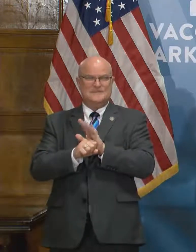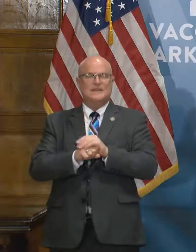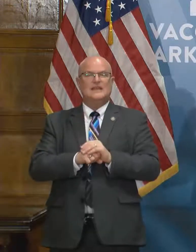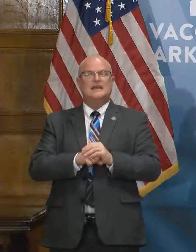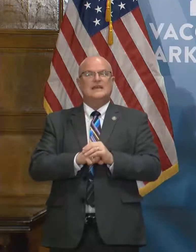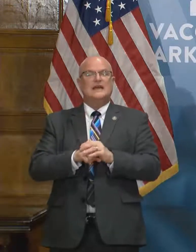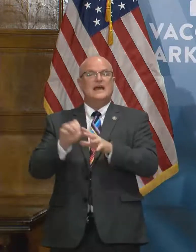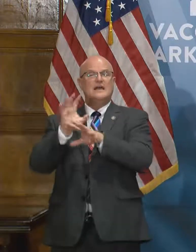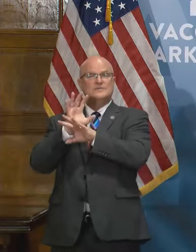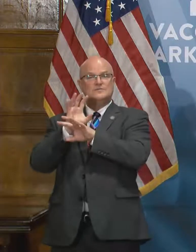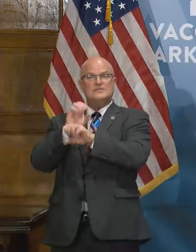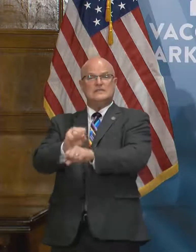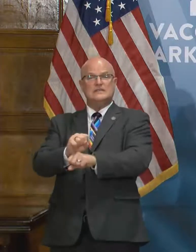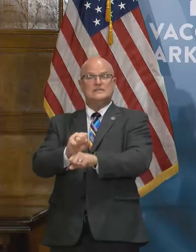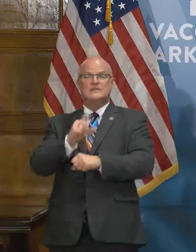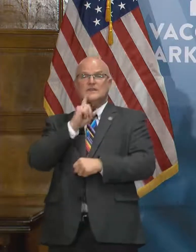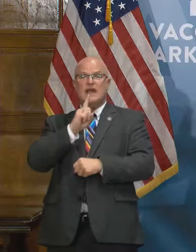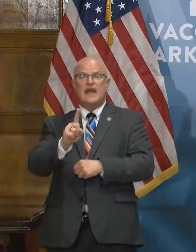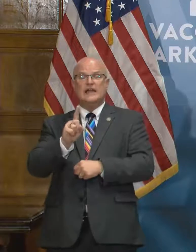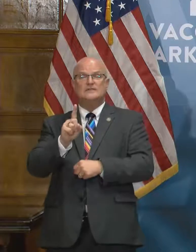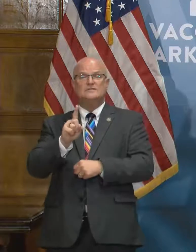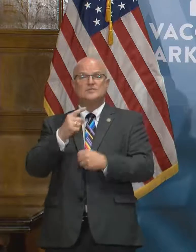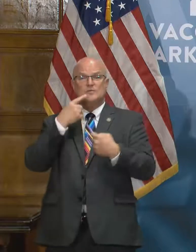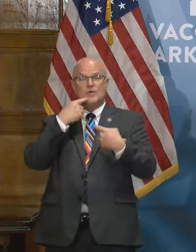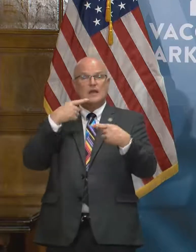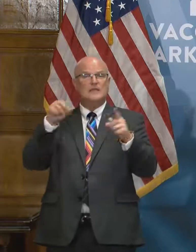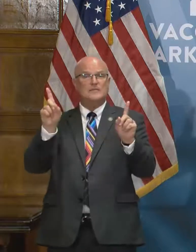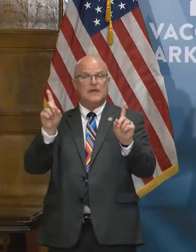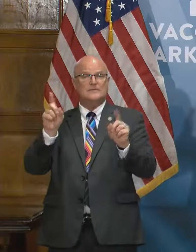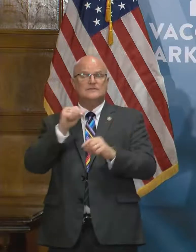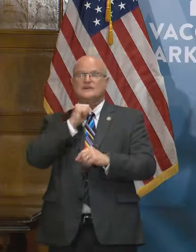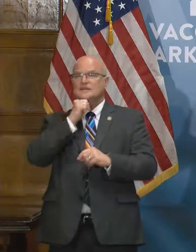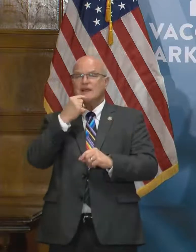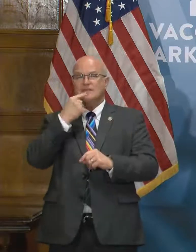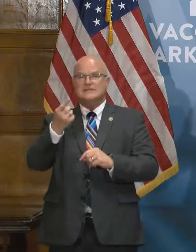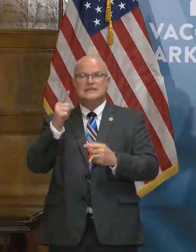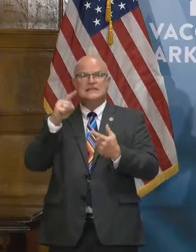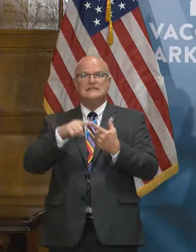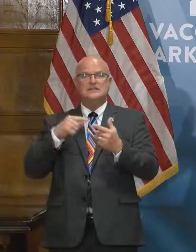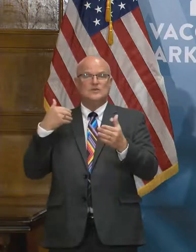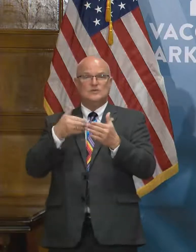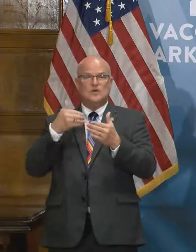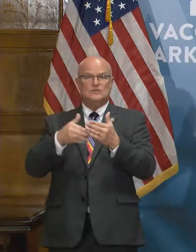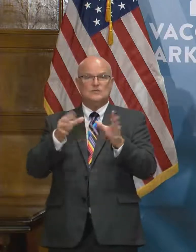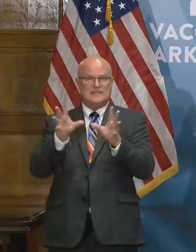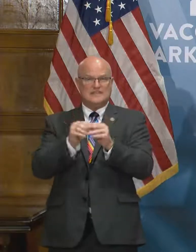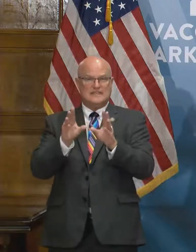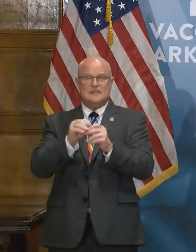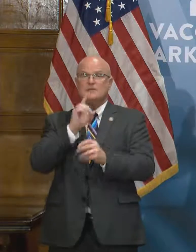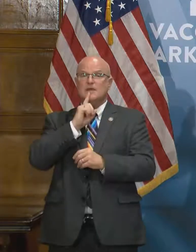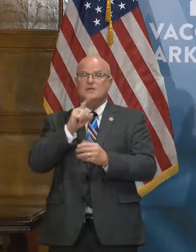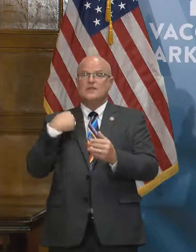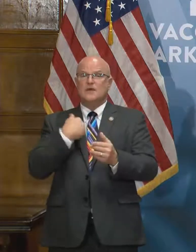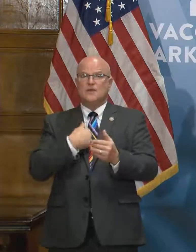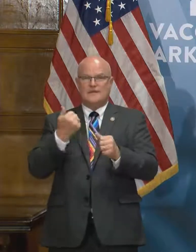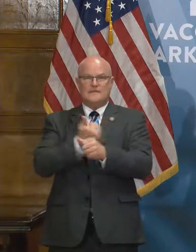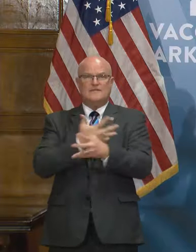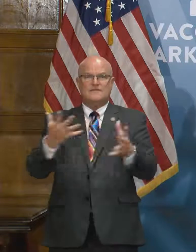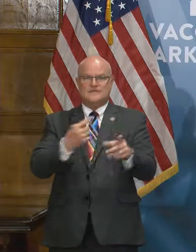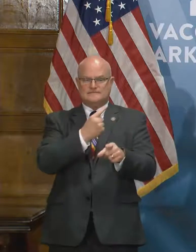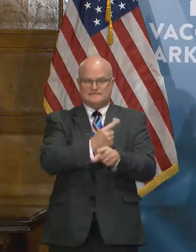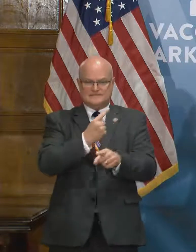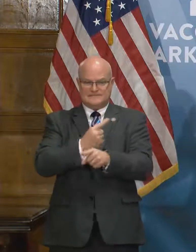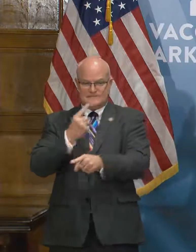As traditional, the actual proclamation will not be issued until closer to the session to make sure we get everything